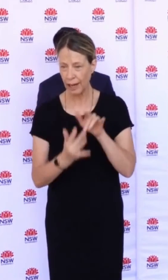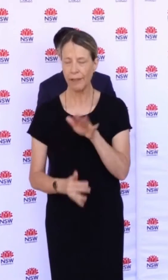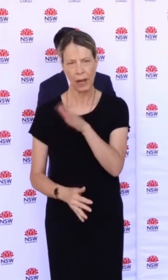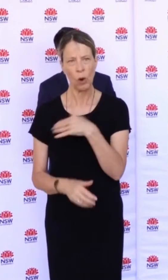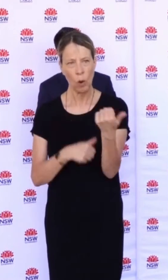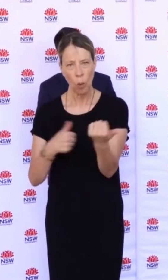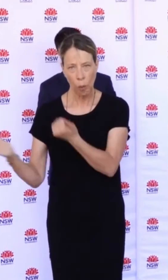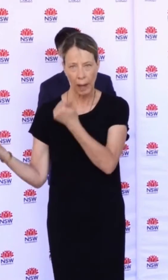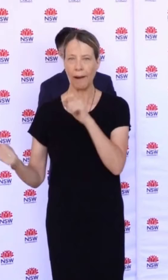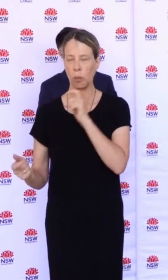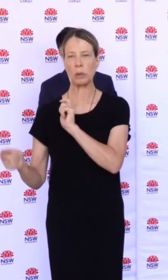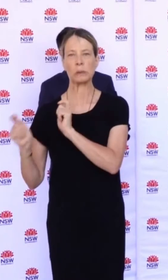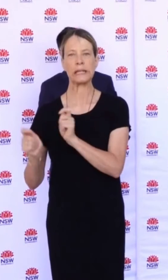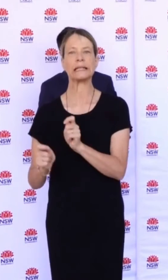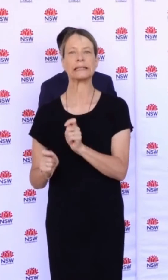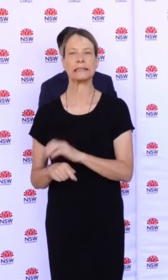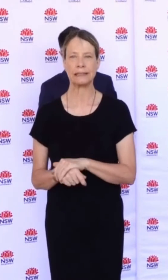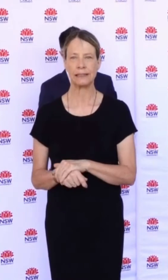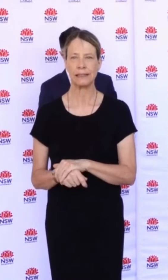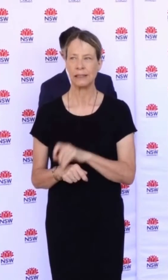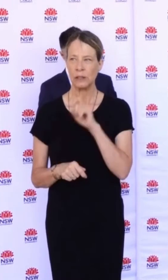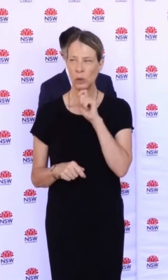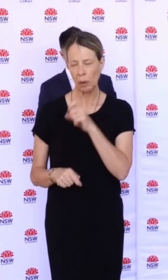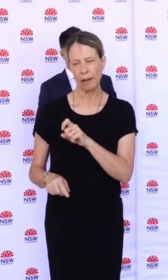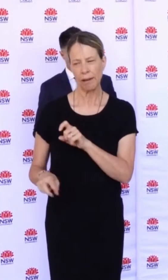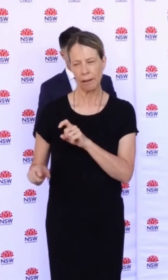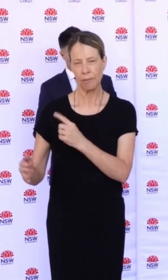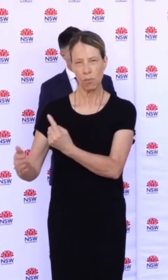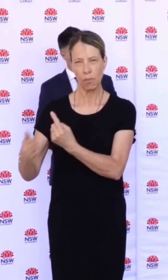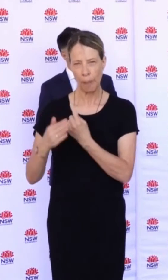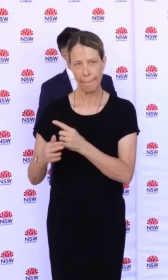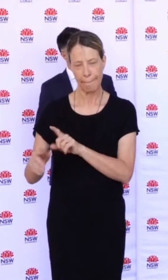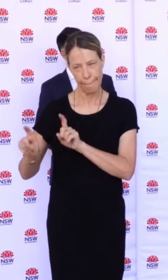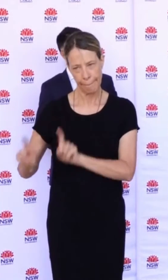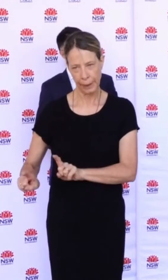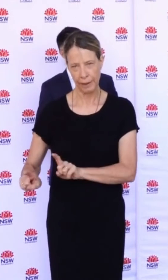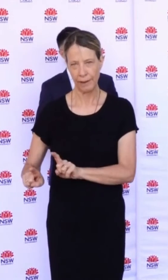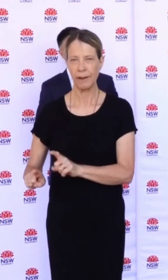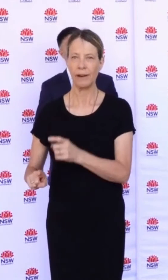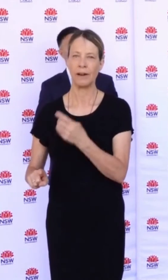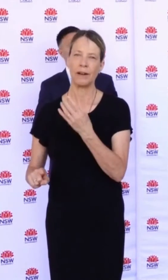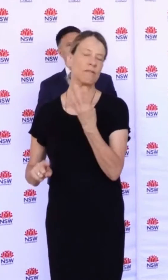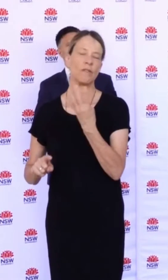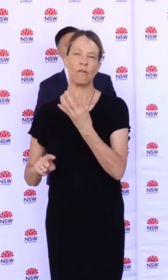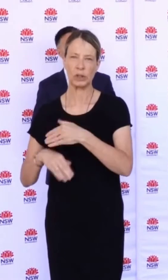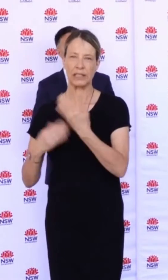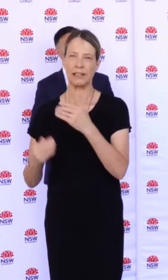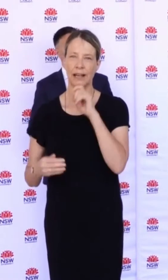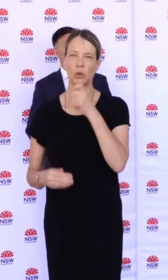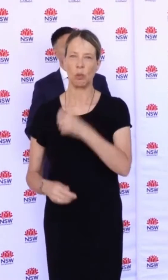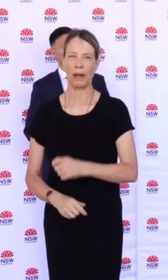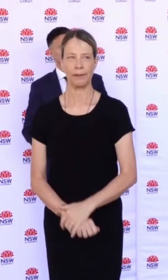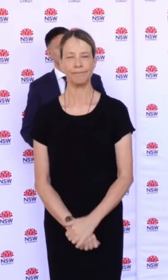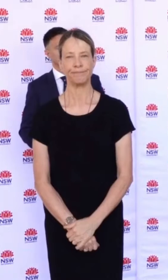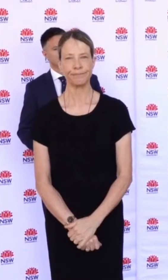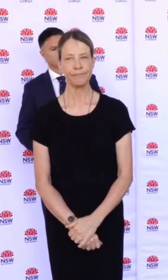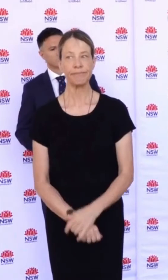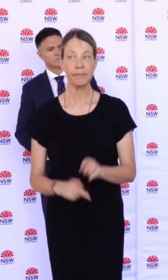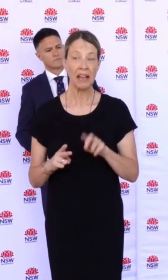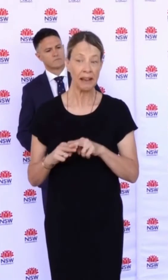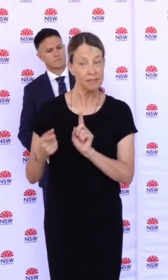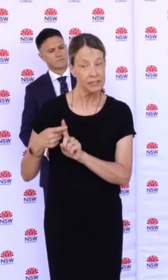tested and maintaining self-isolation for at least 14 days, and if they're well, they